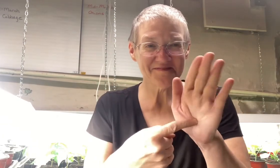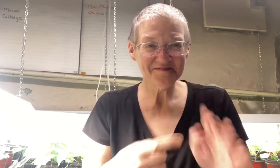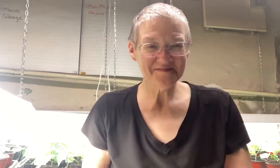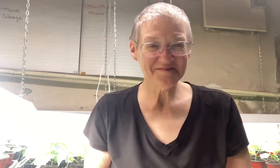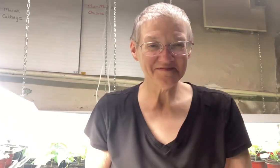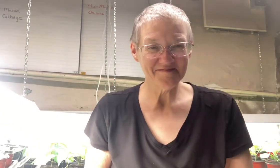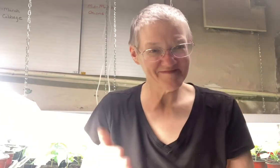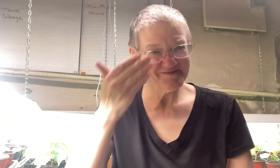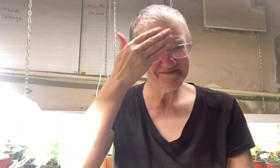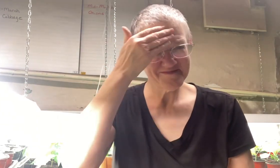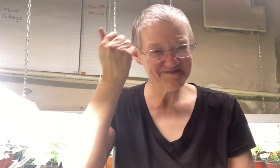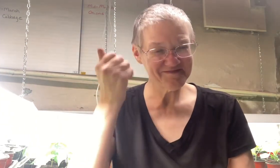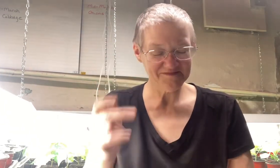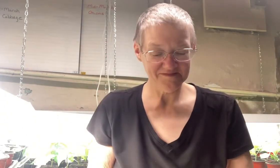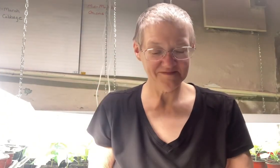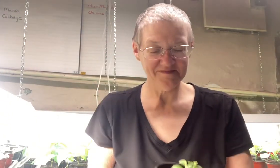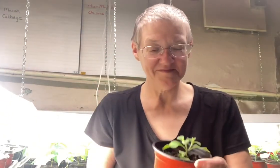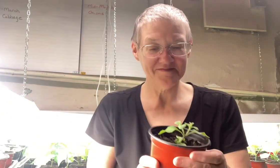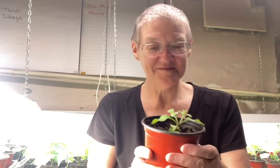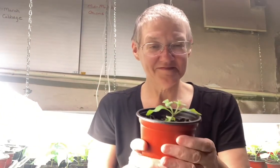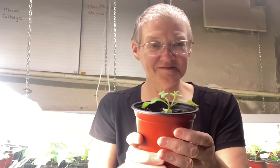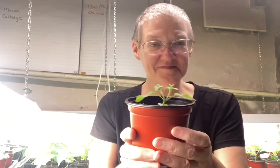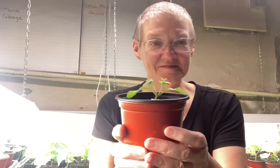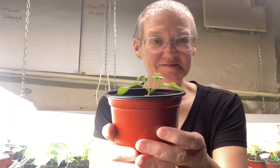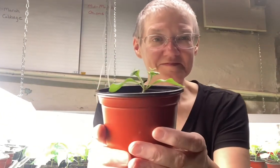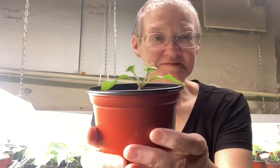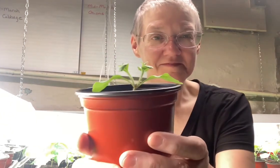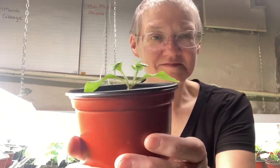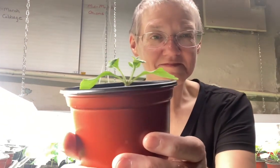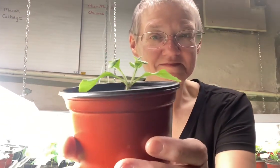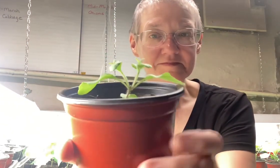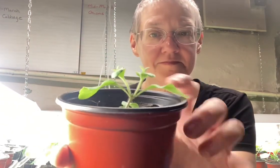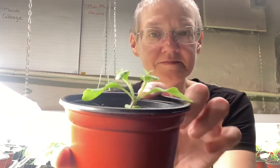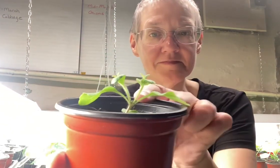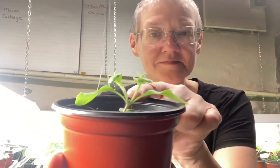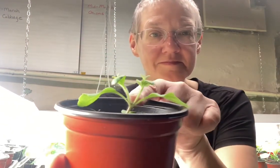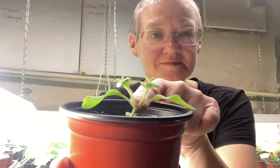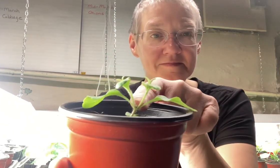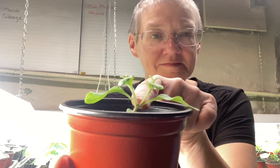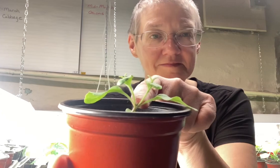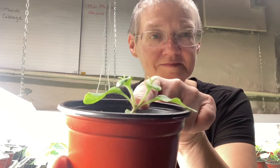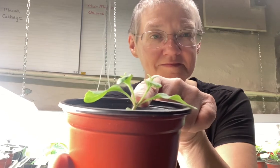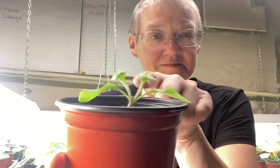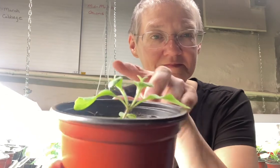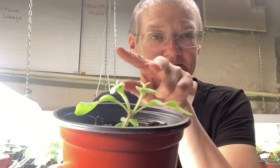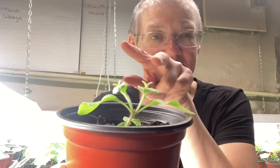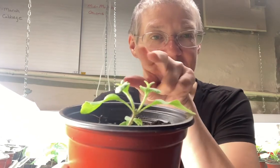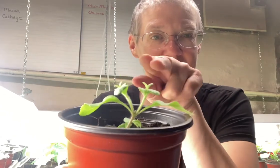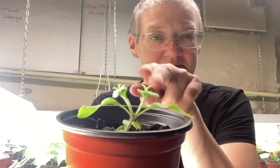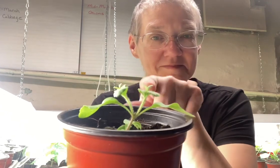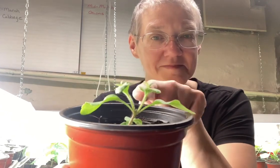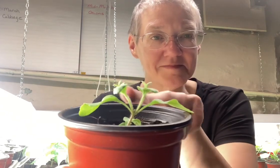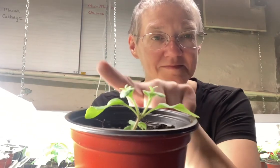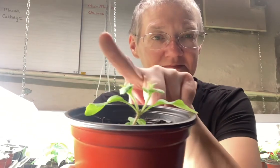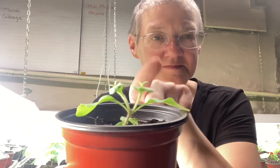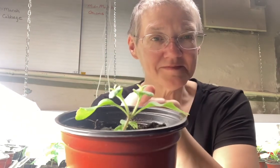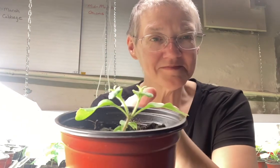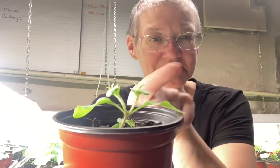Now, I found that I did pinch one back several days ago, and let me show you. I cut it out in the center, and